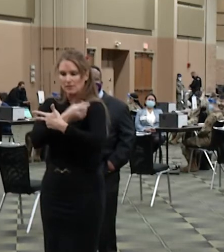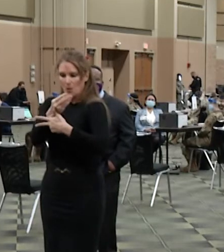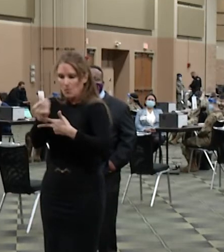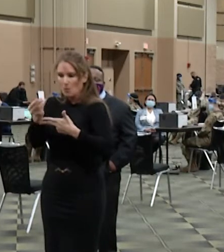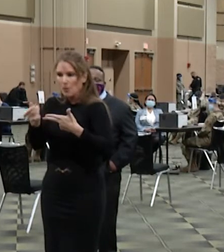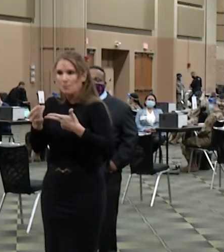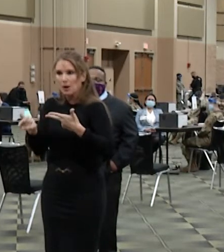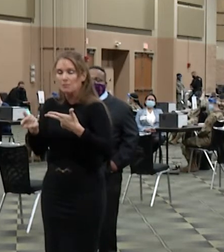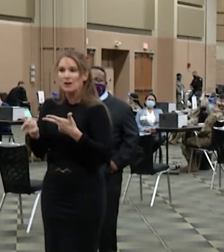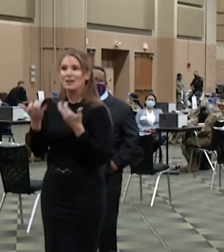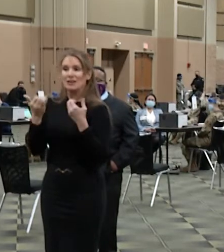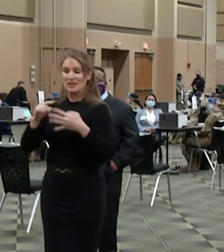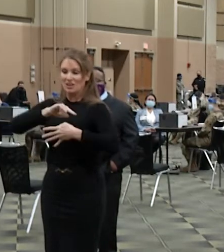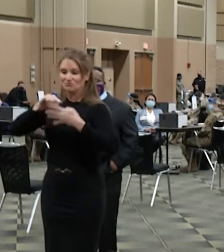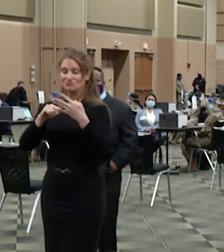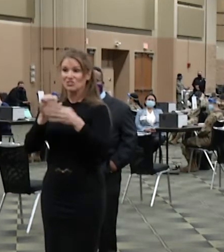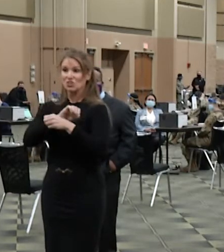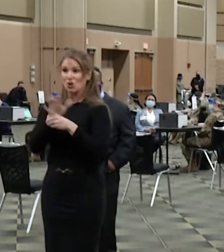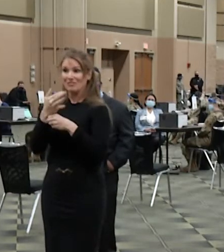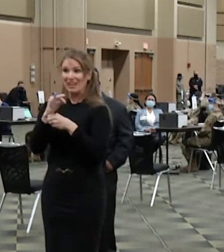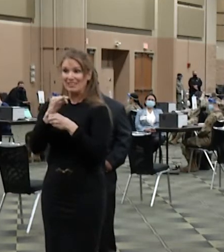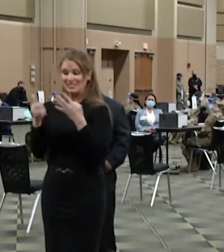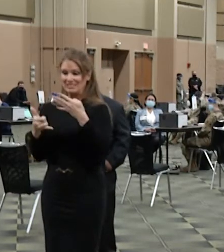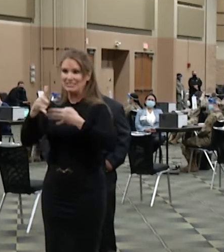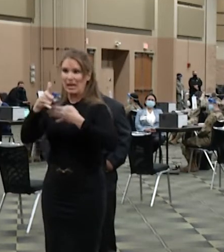defeat COVID-19 the same way.